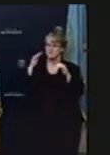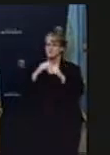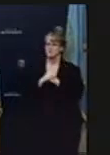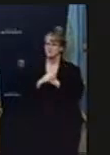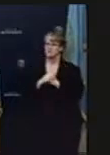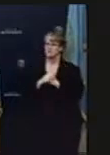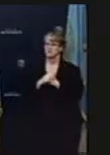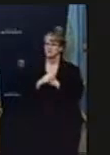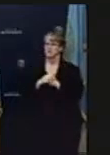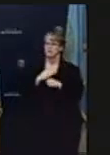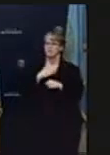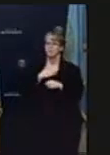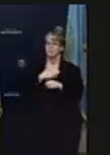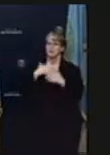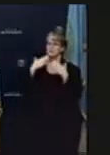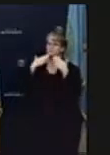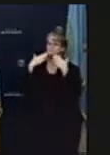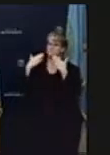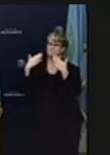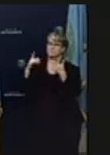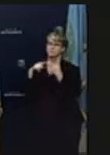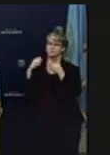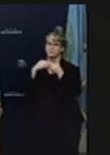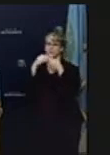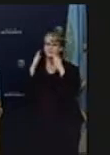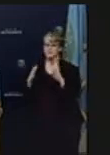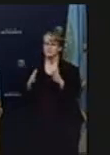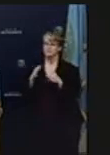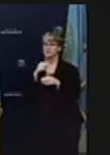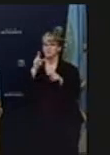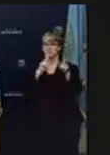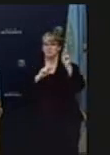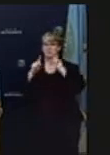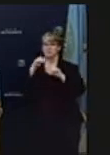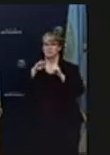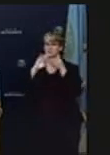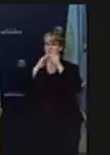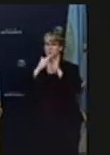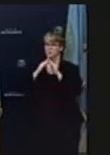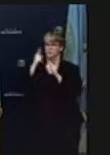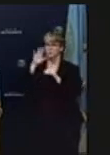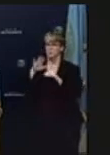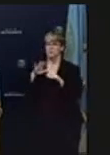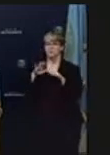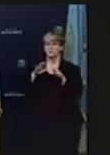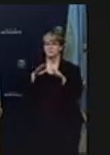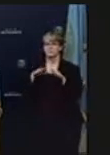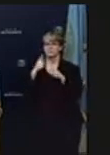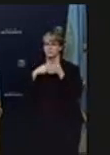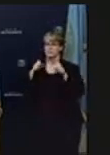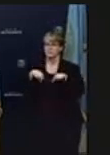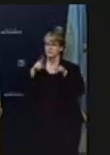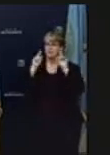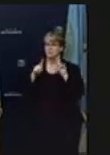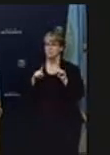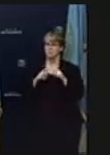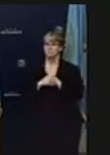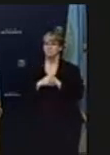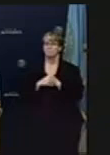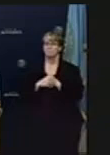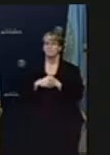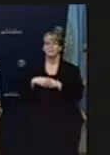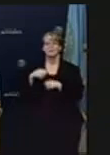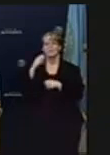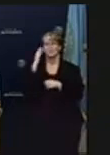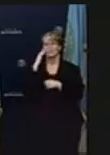my gratitude today to the leaders and the people in our communities for their sacrifices in making this happen. We know it's not